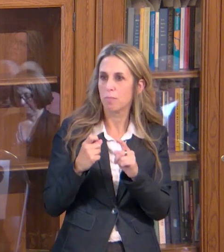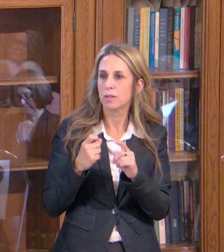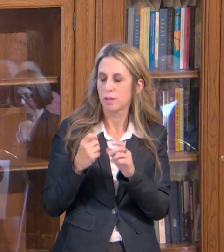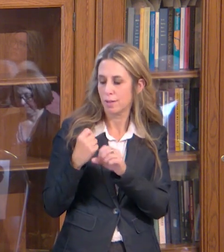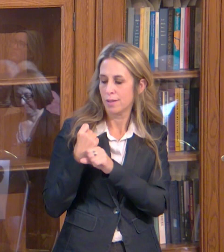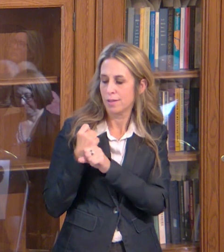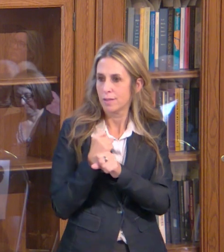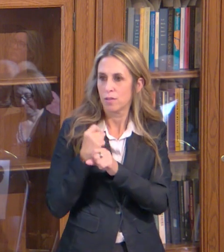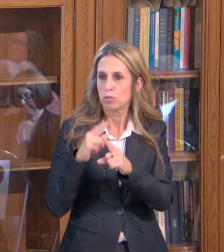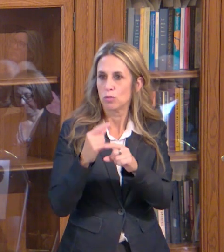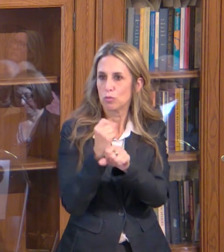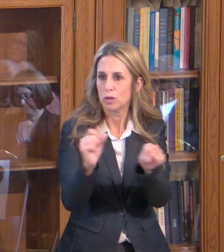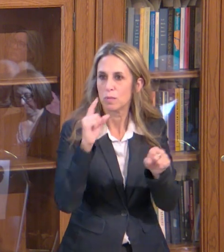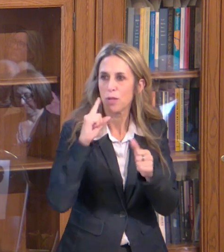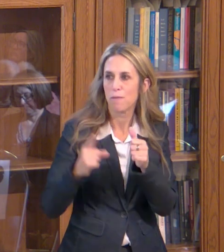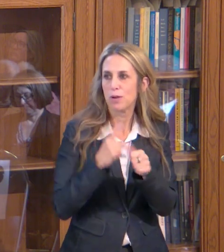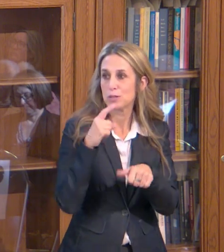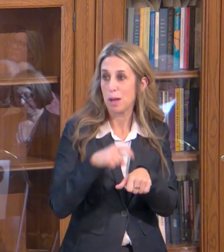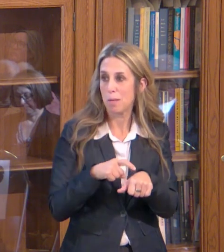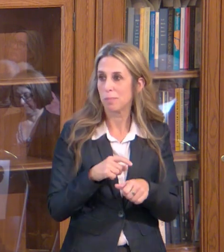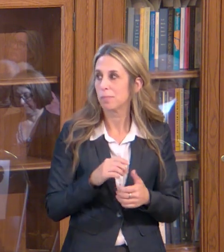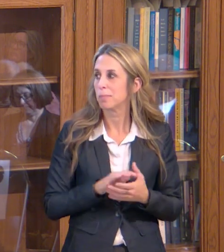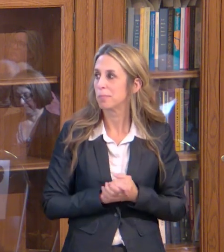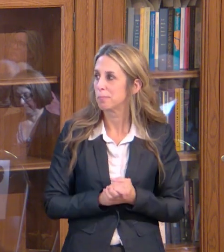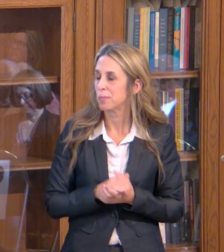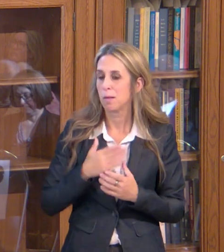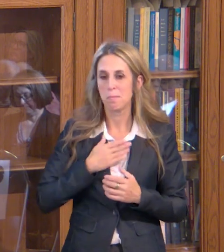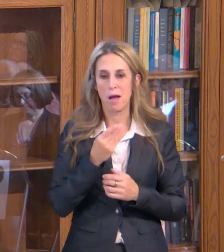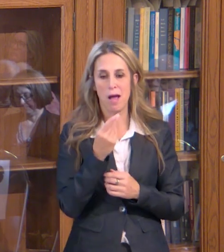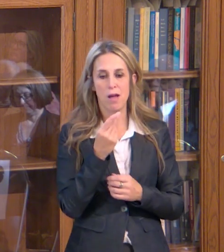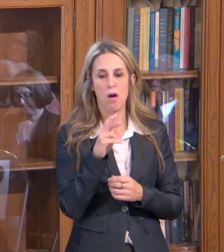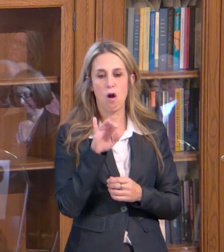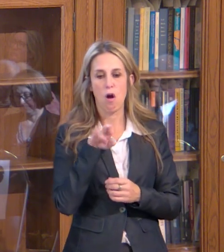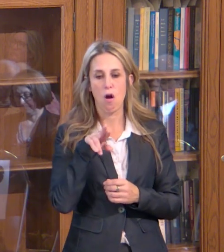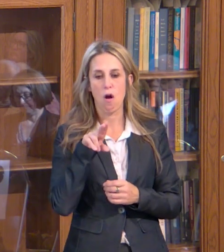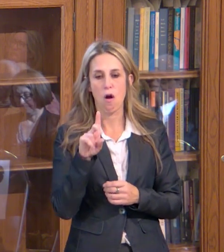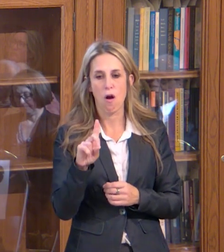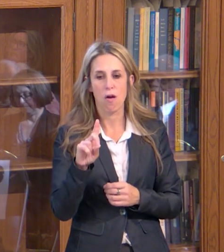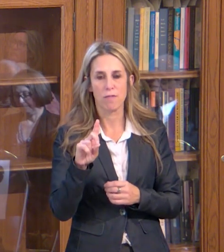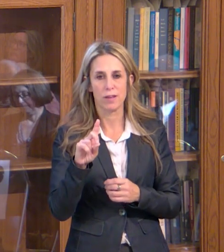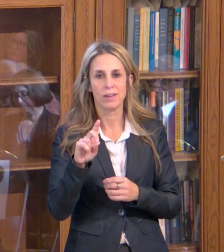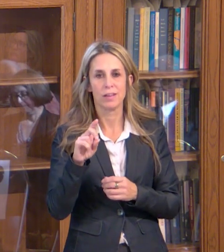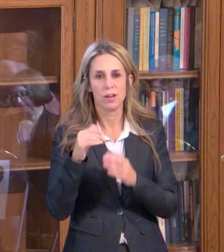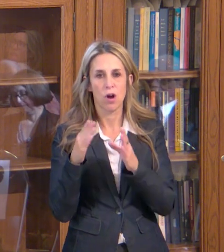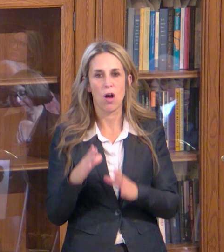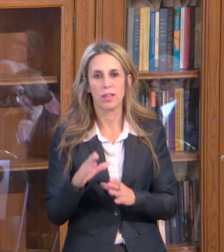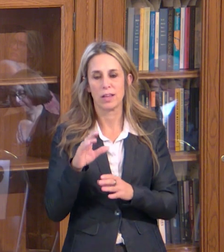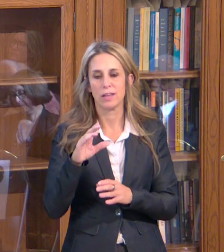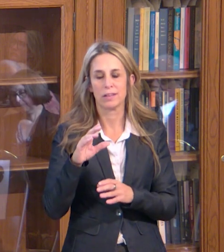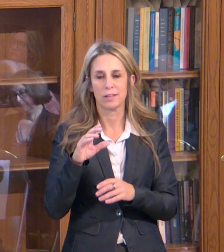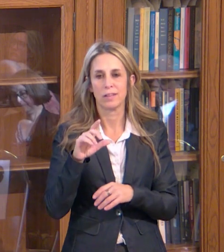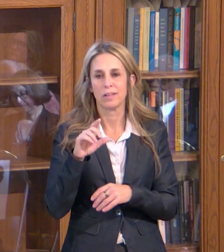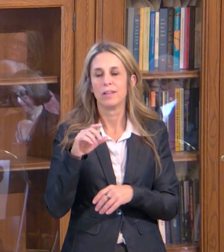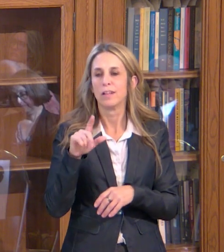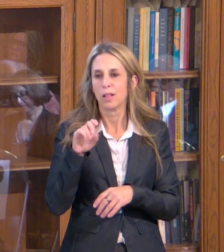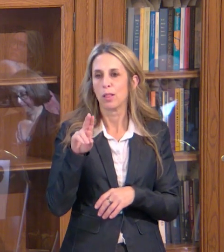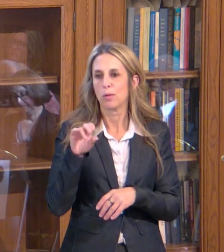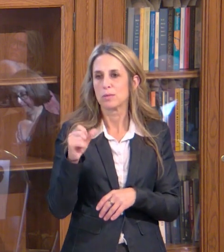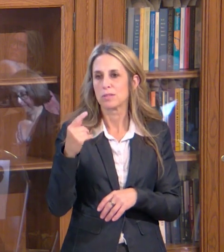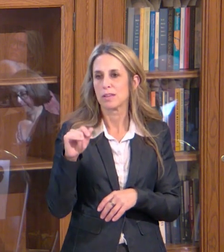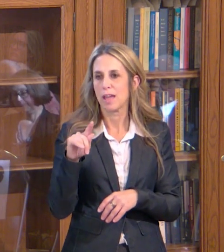Freedom for the first time my Harvard colleague Henry Lewis Gates Jr often recalls in his speeches and